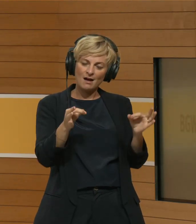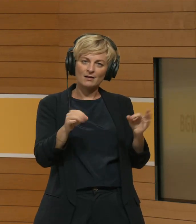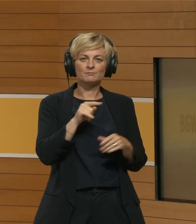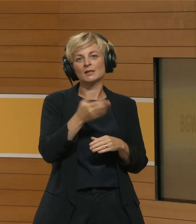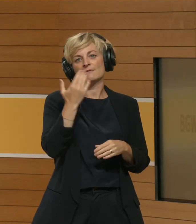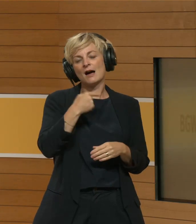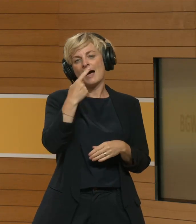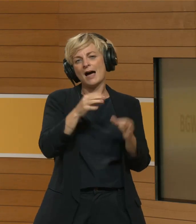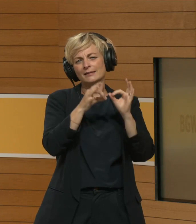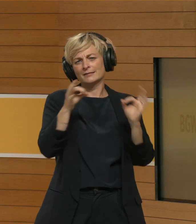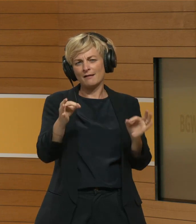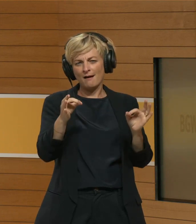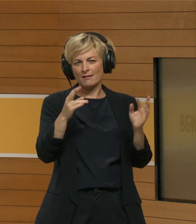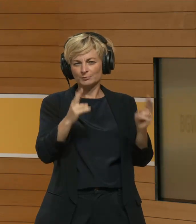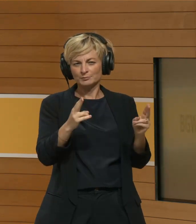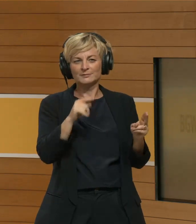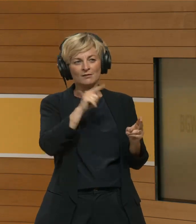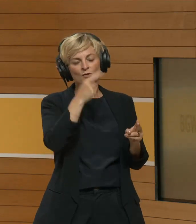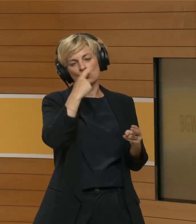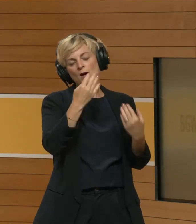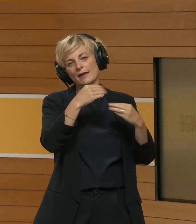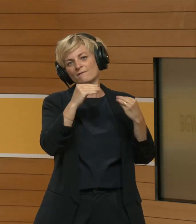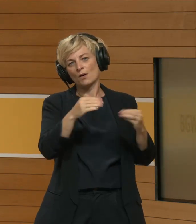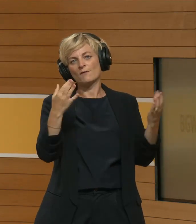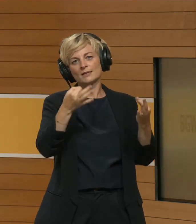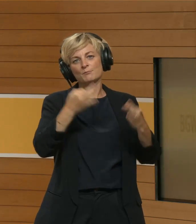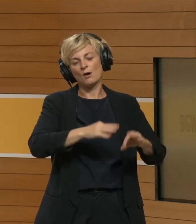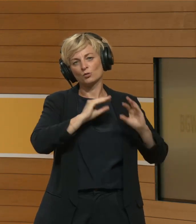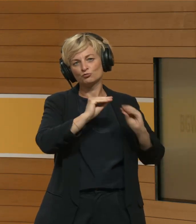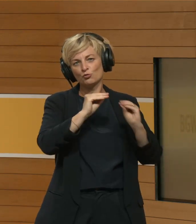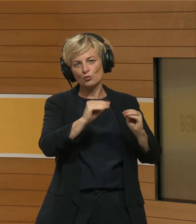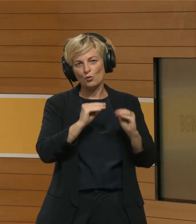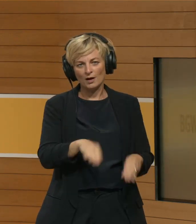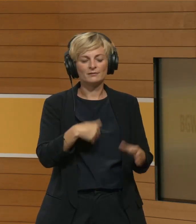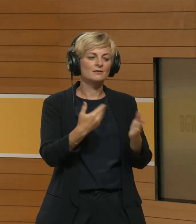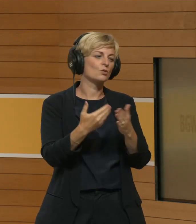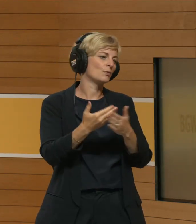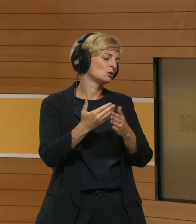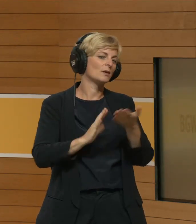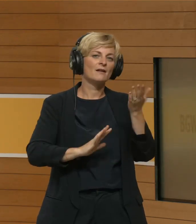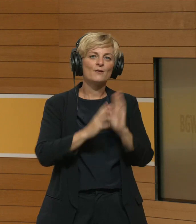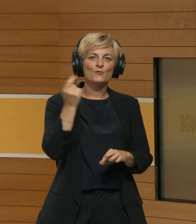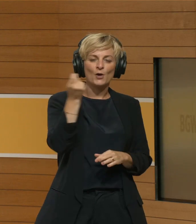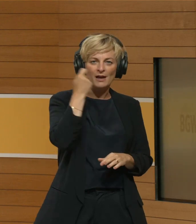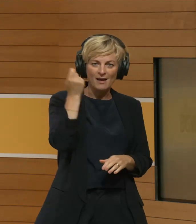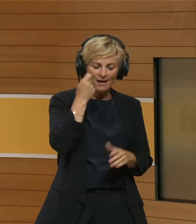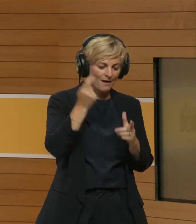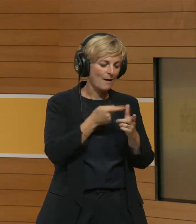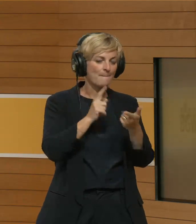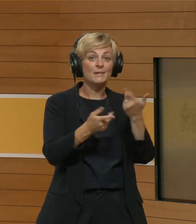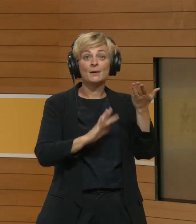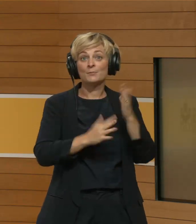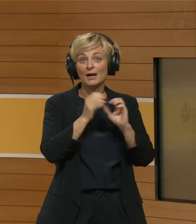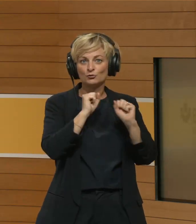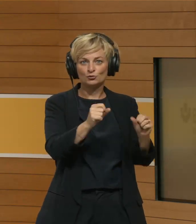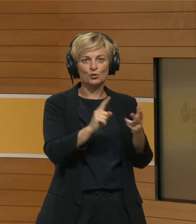trainings. For example, fire alarming, fire protection, data protection. So, all of these necessary trainings that need to